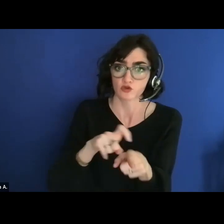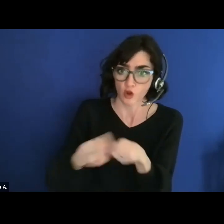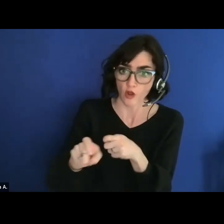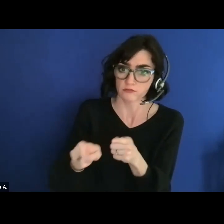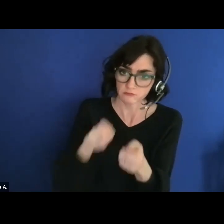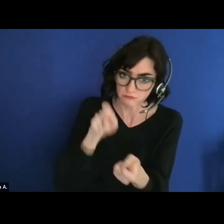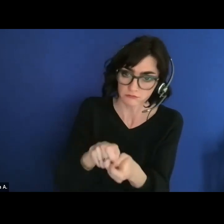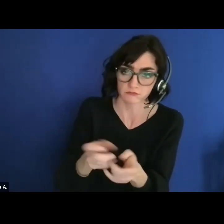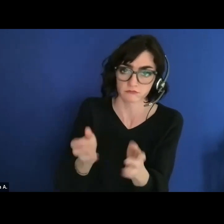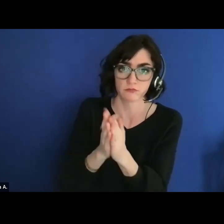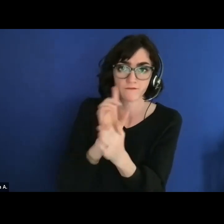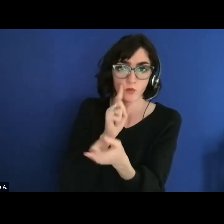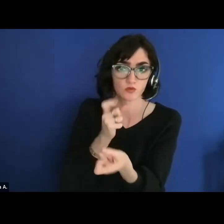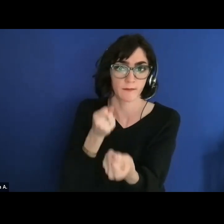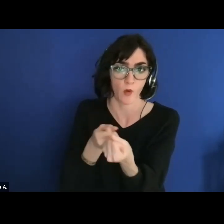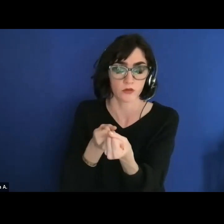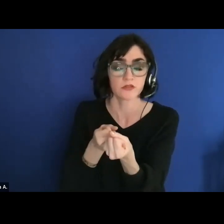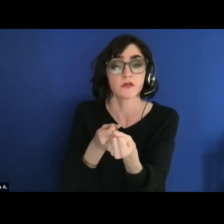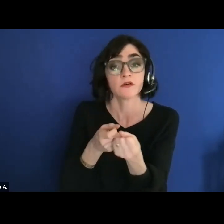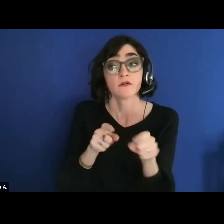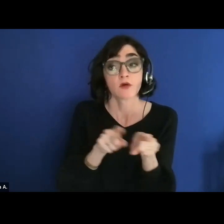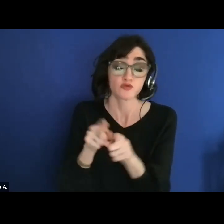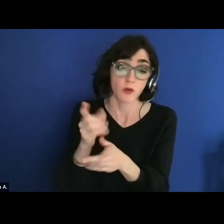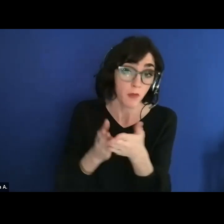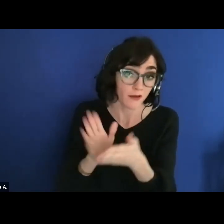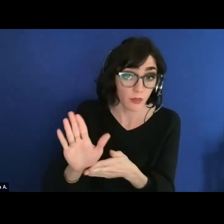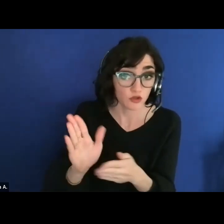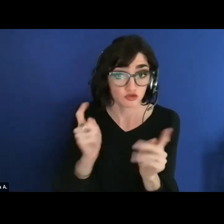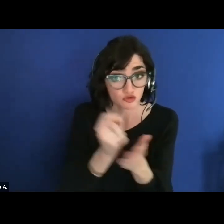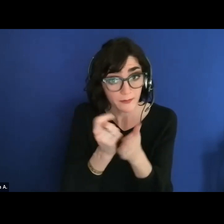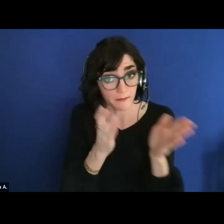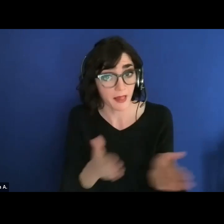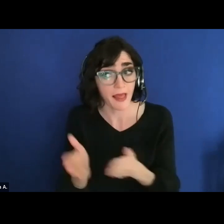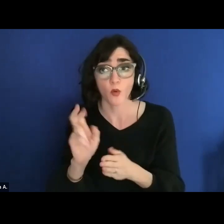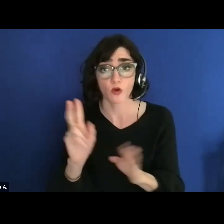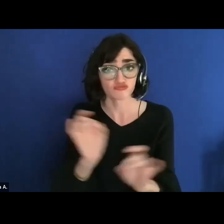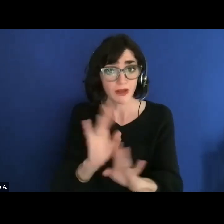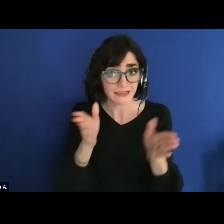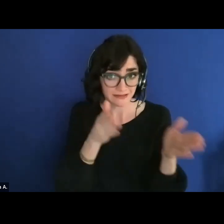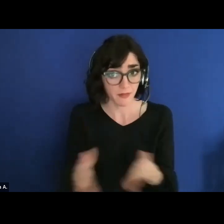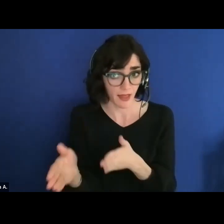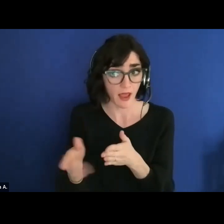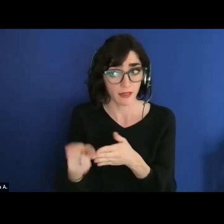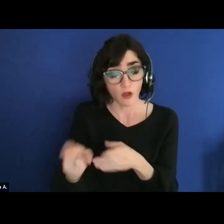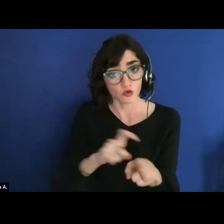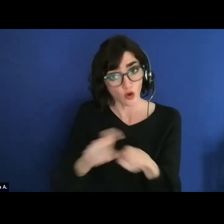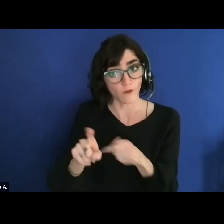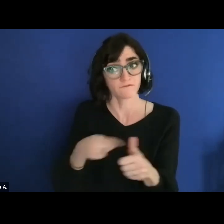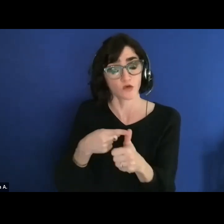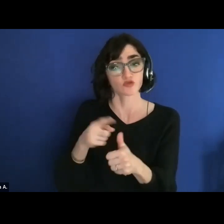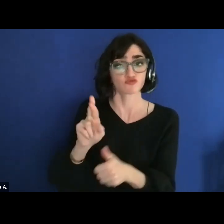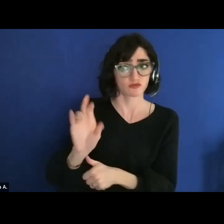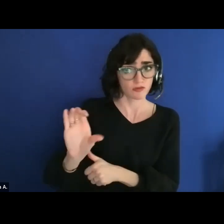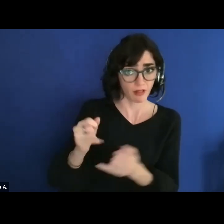support. It could also be part of their treatment plan or crisis plan to call a regional crisis line before escalating to any other